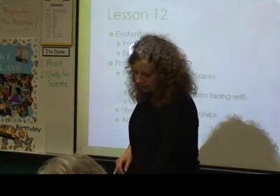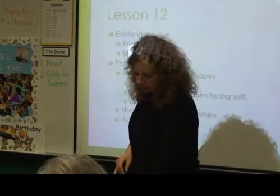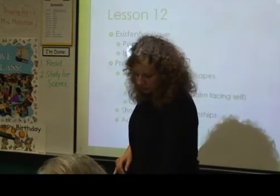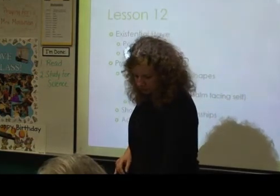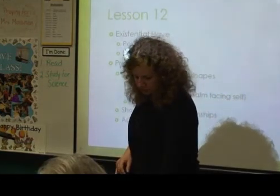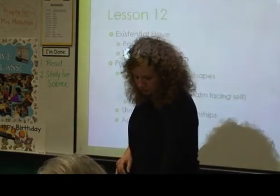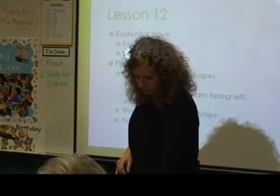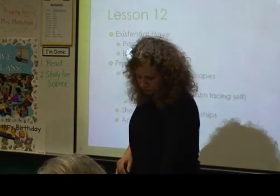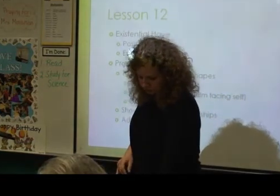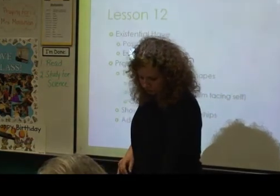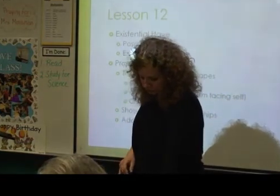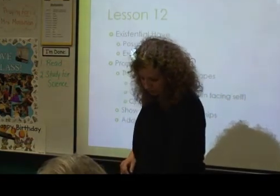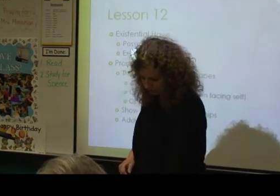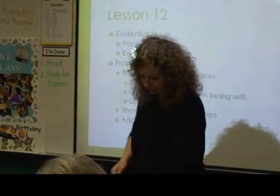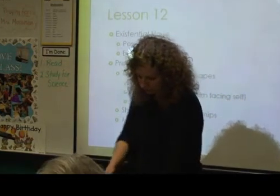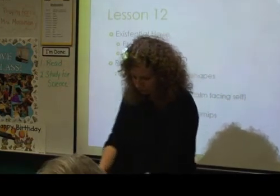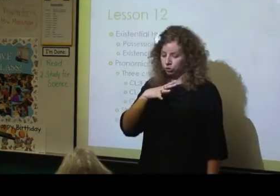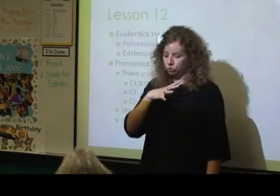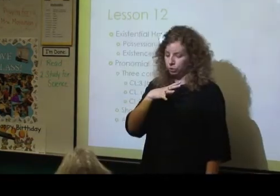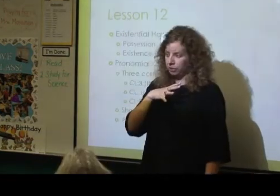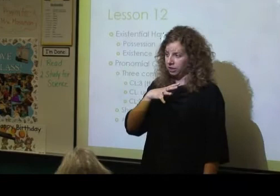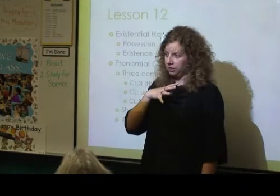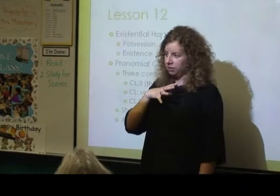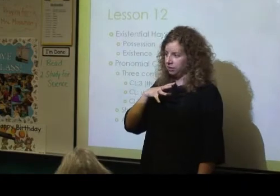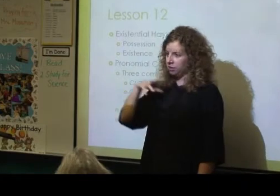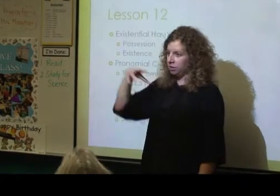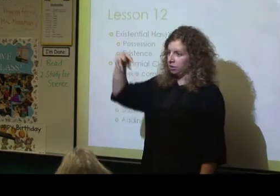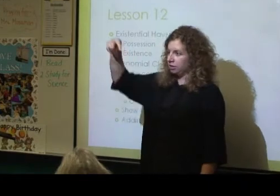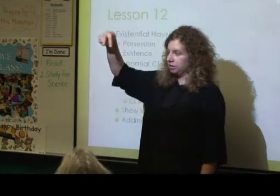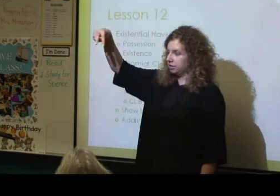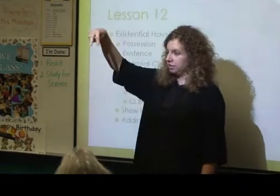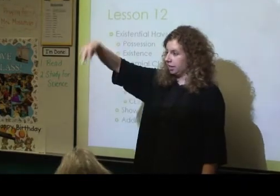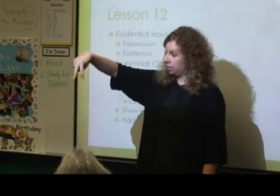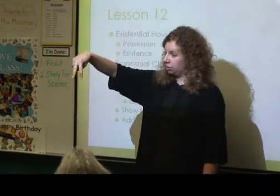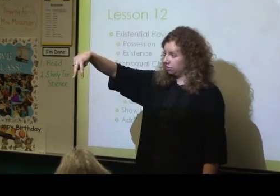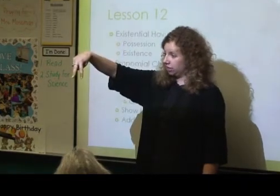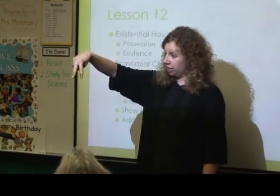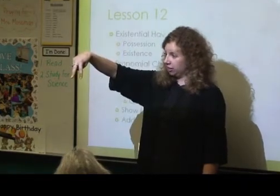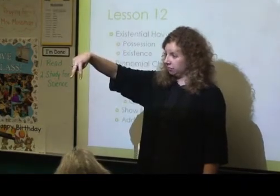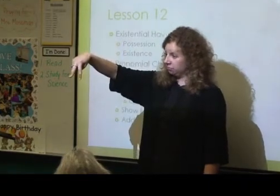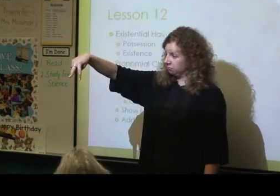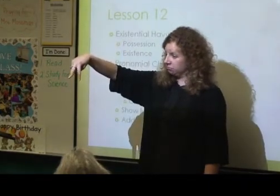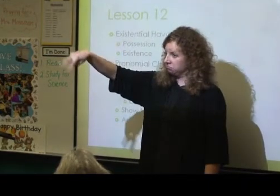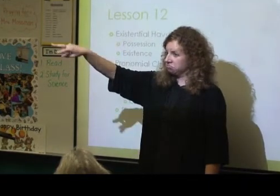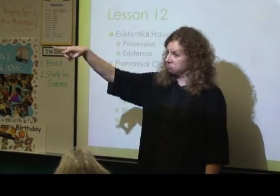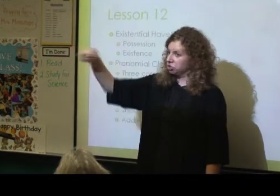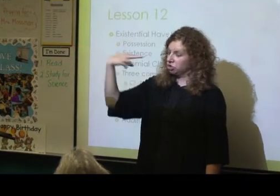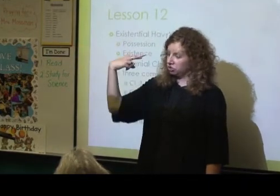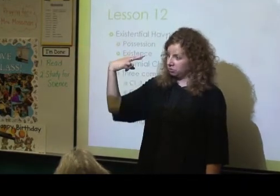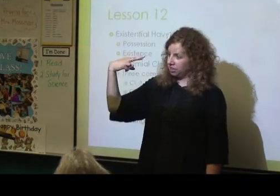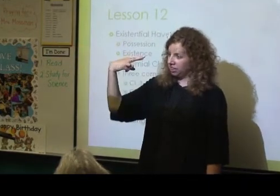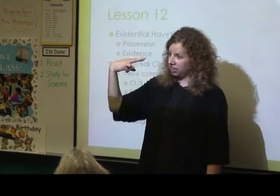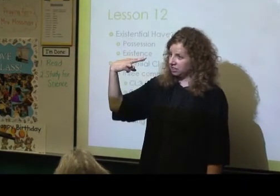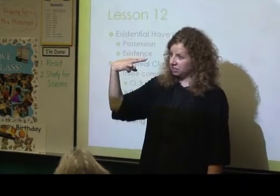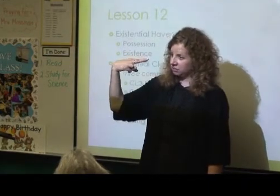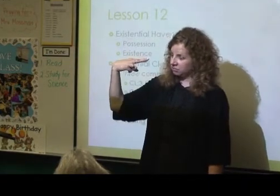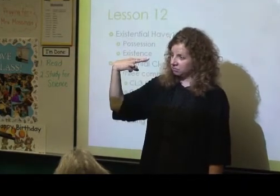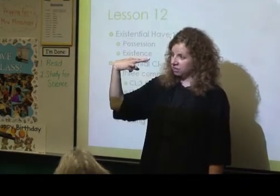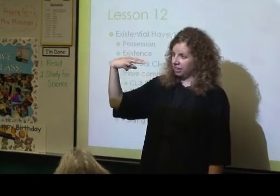let's do, we do woman standing over there. She looked at me, I guess. I